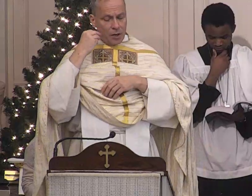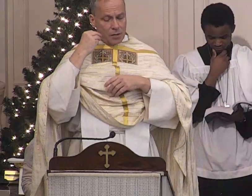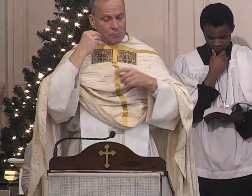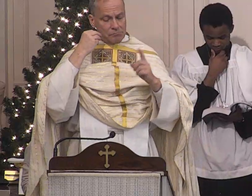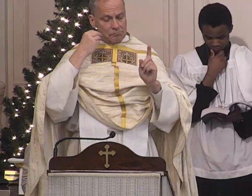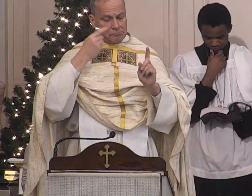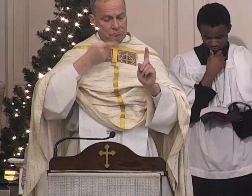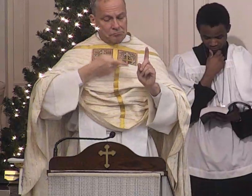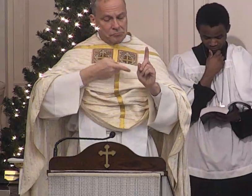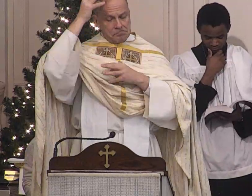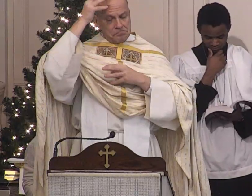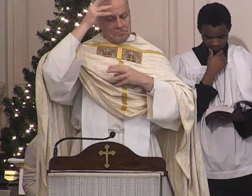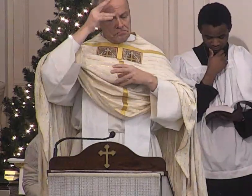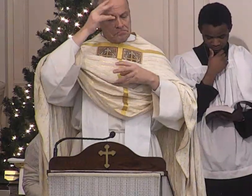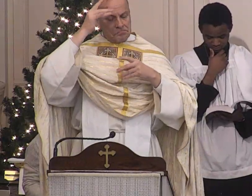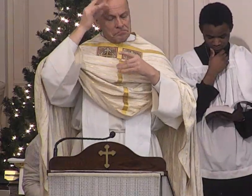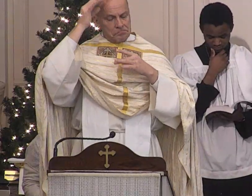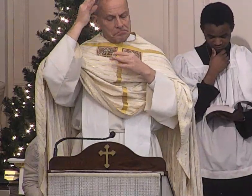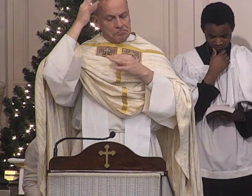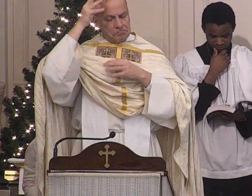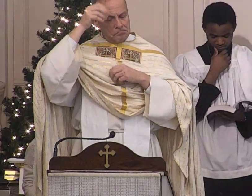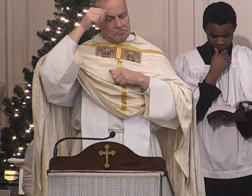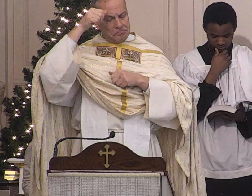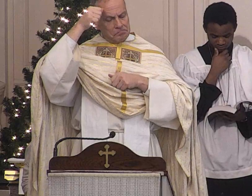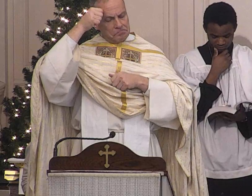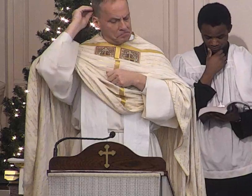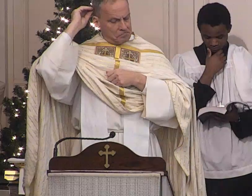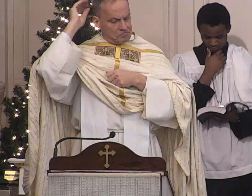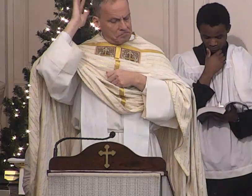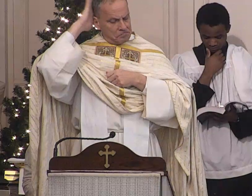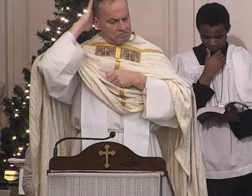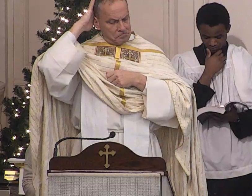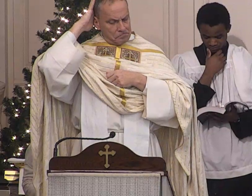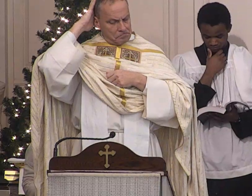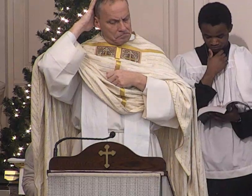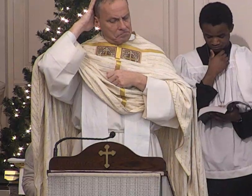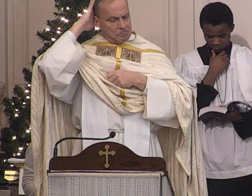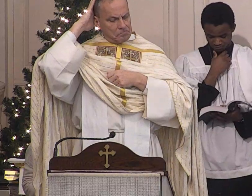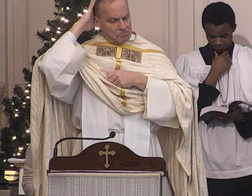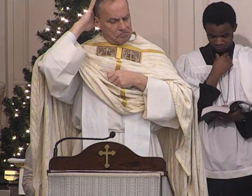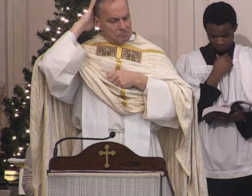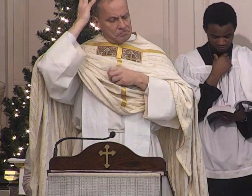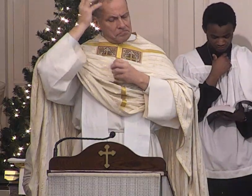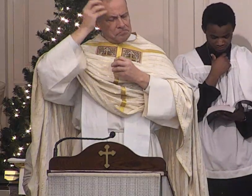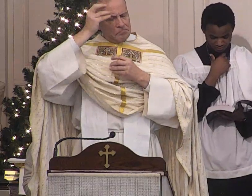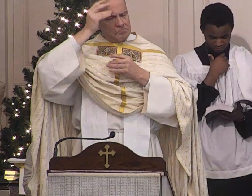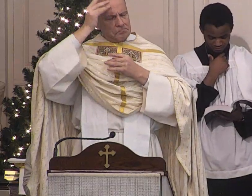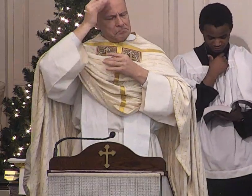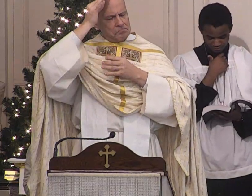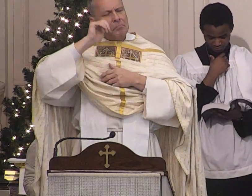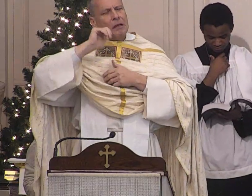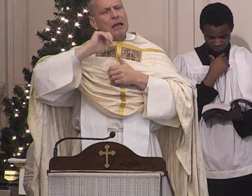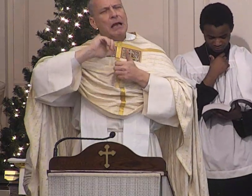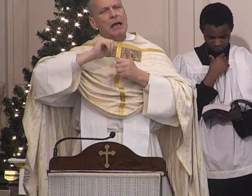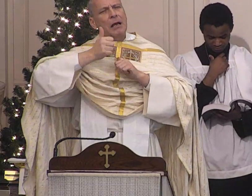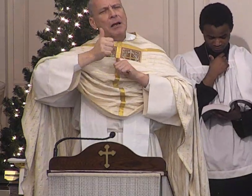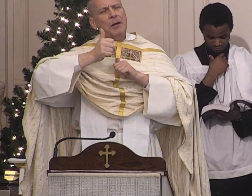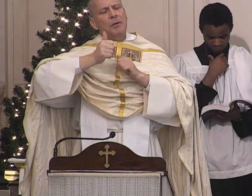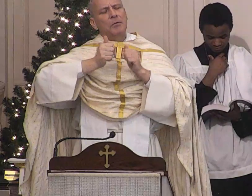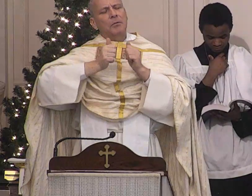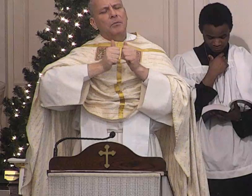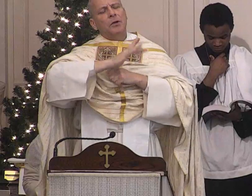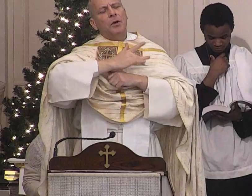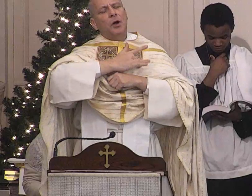And Mary kept all these things, reflecting on them in